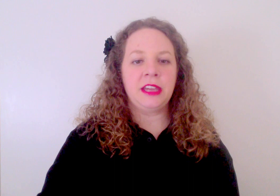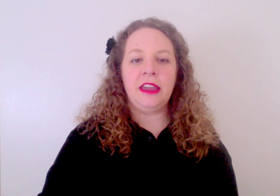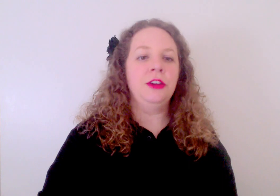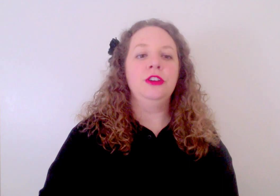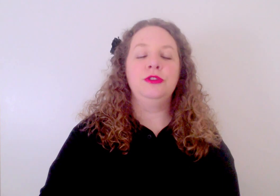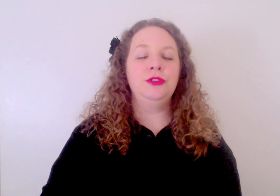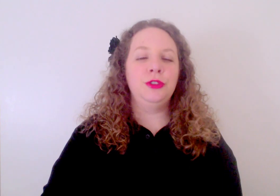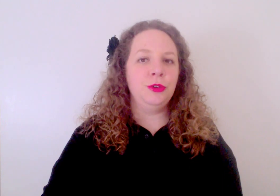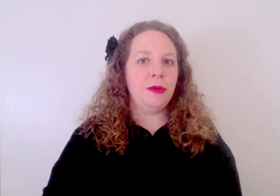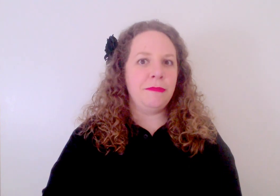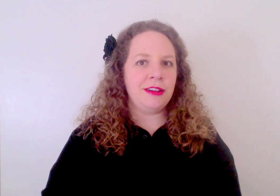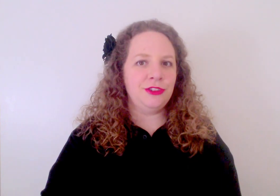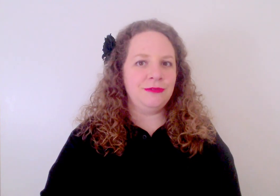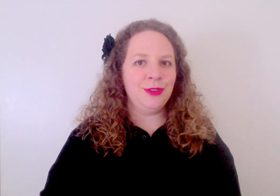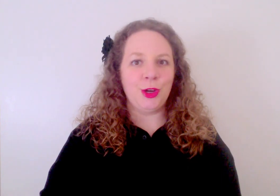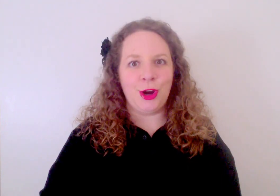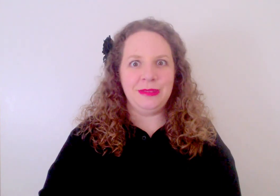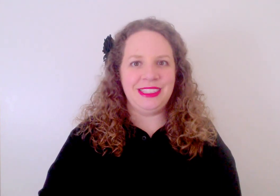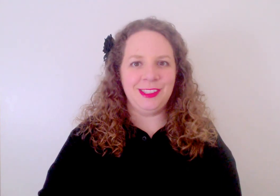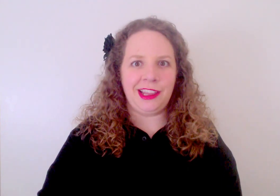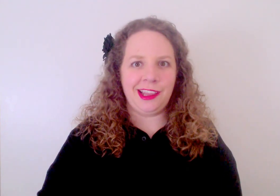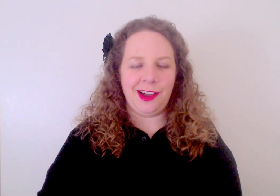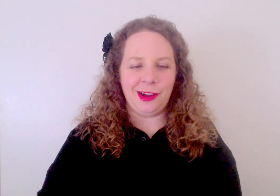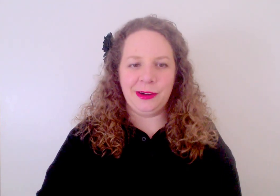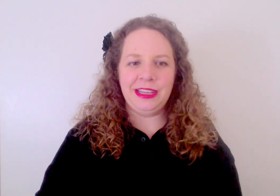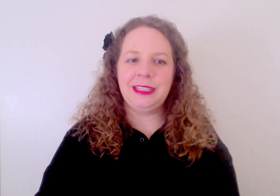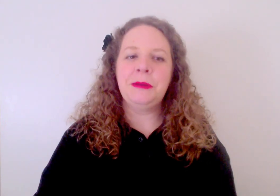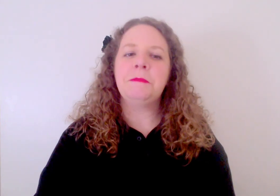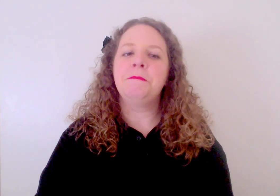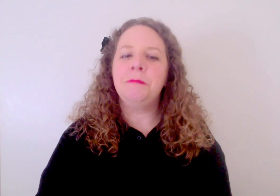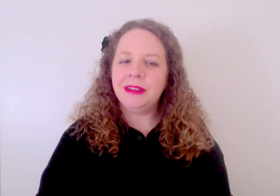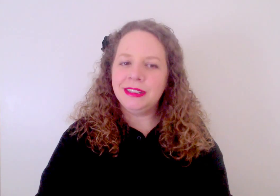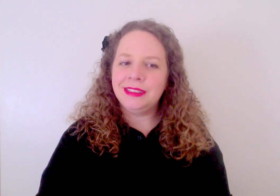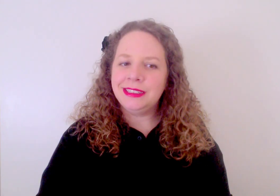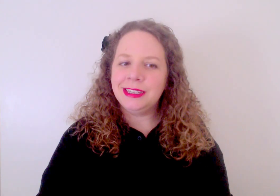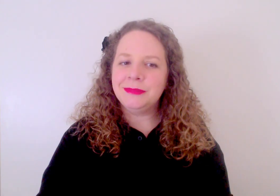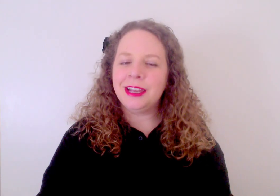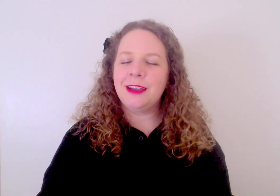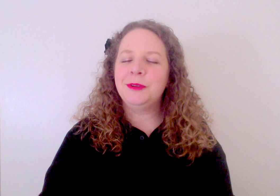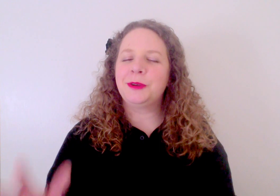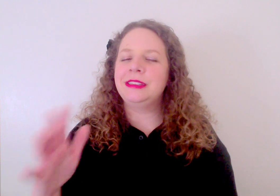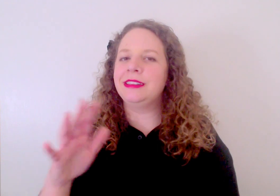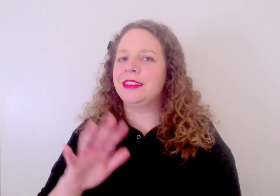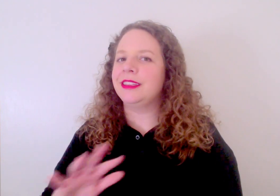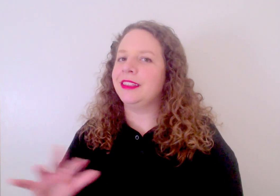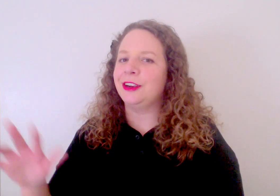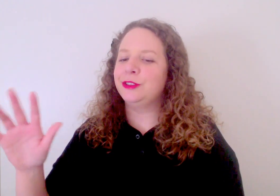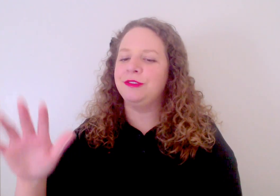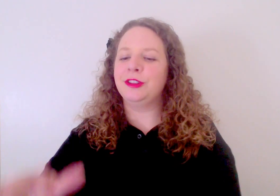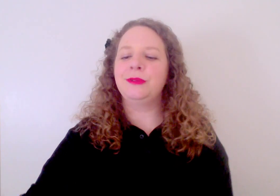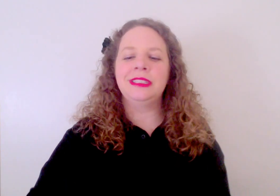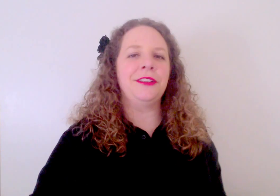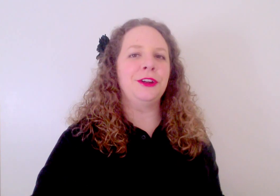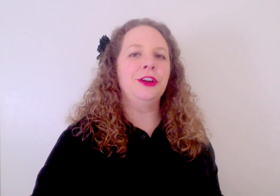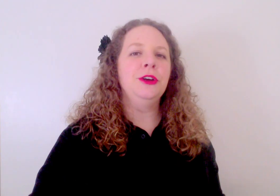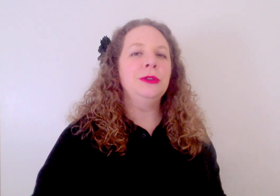Okay. Do imagine your arm is stuck in concrete, but at the same time, you're going to let the letters flow together. So I